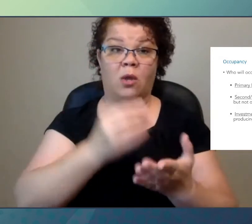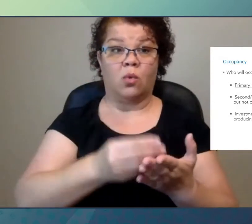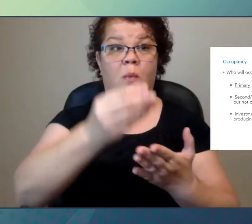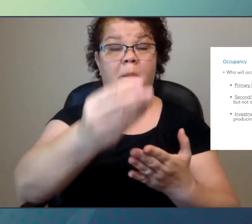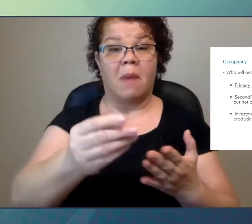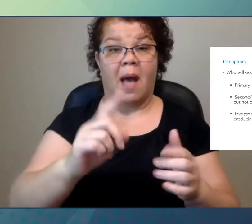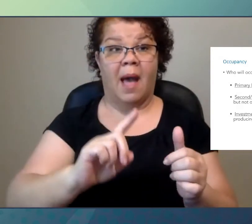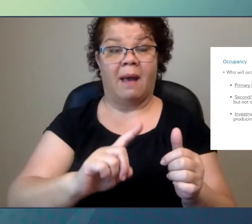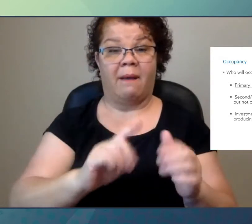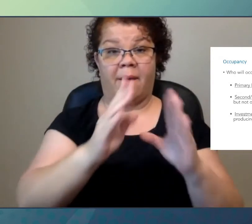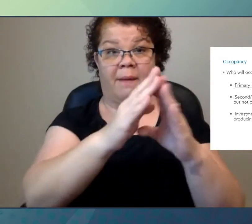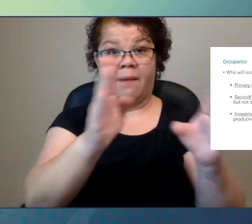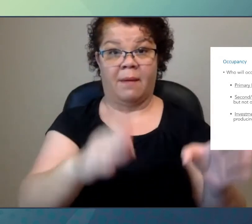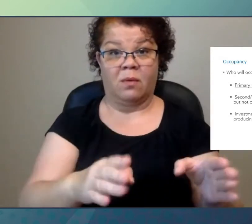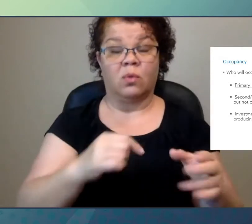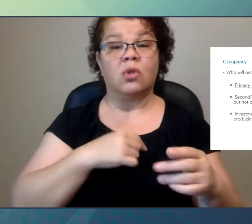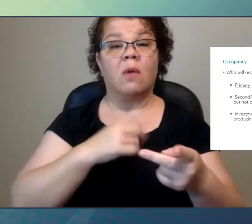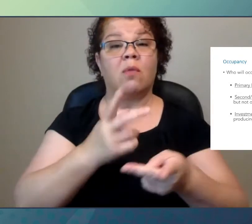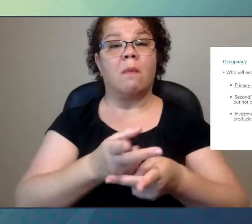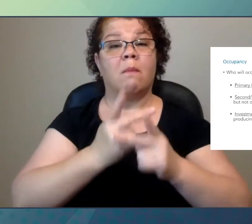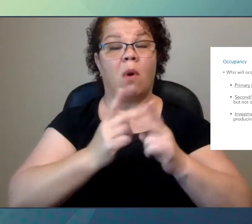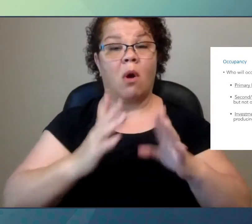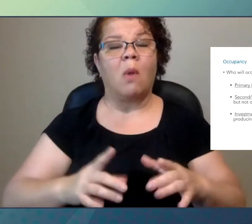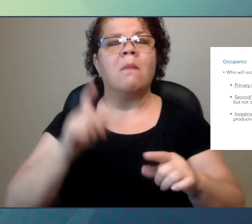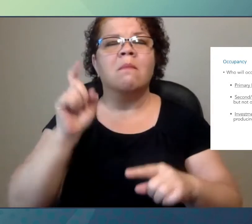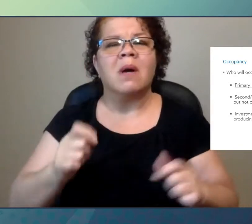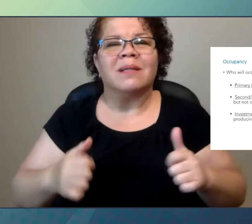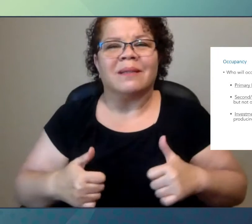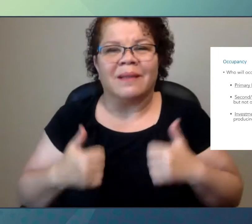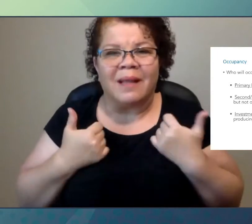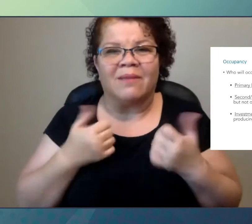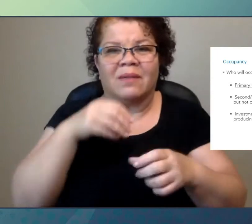the borrower or applicant must occupy the subject property.